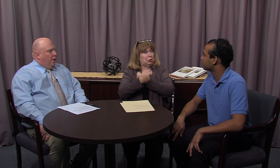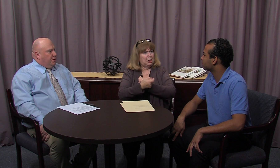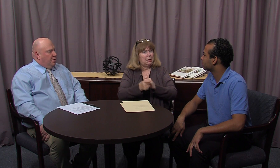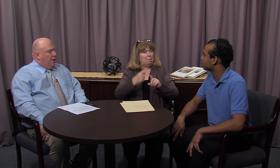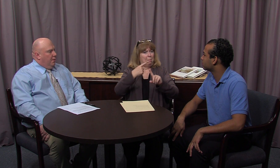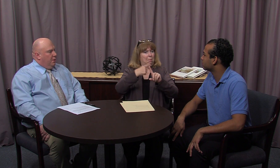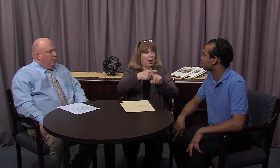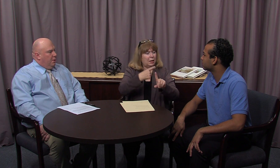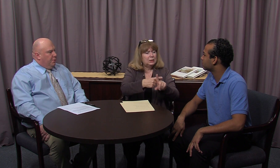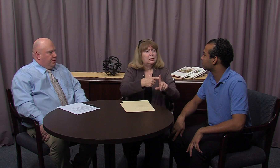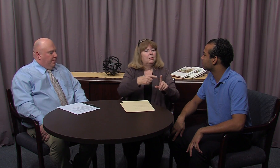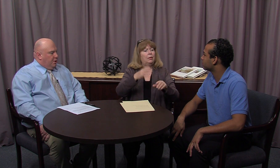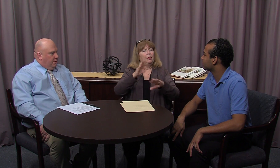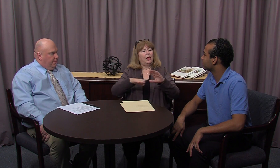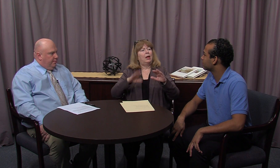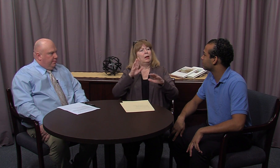as perception?